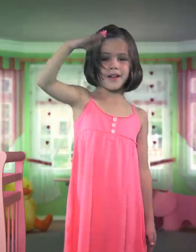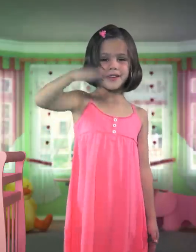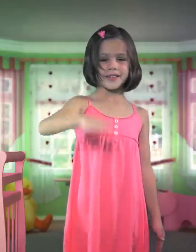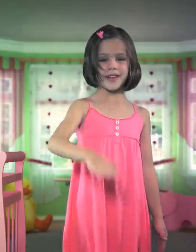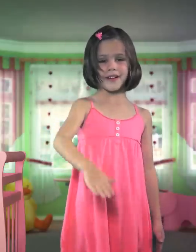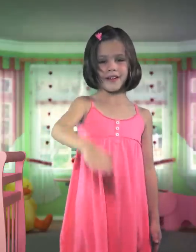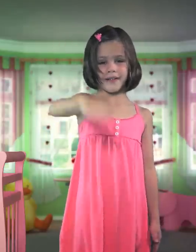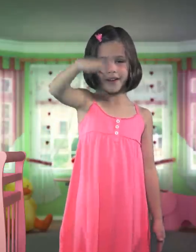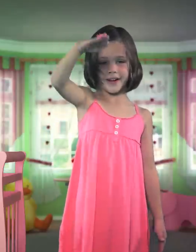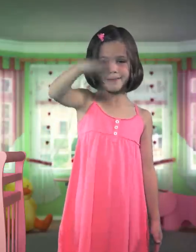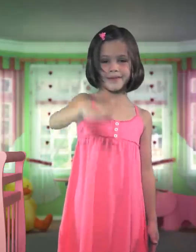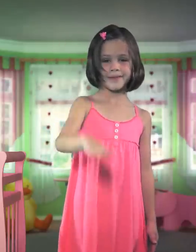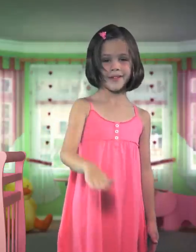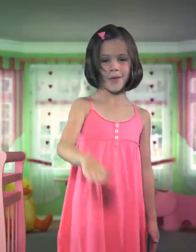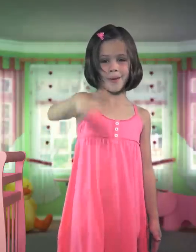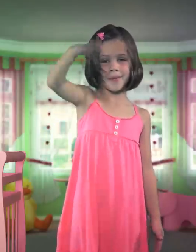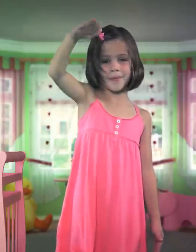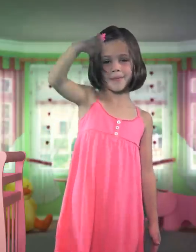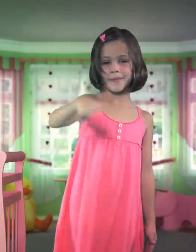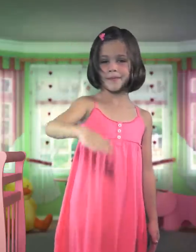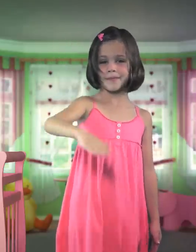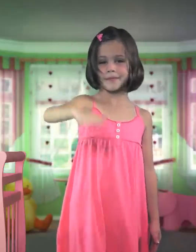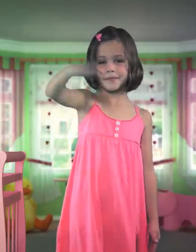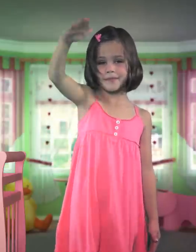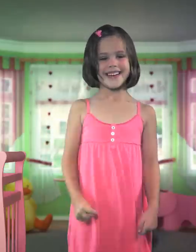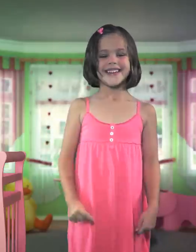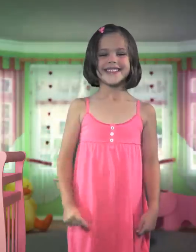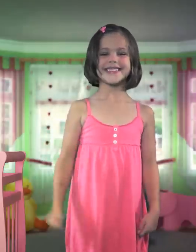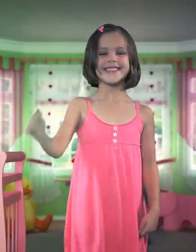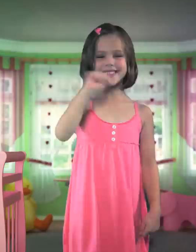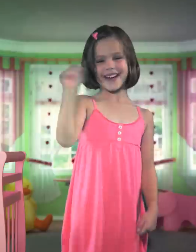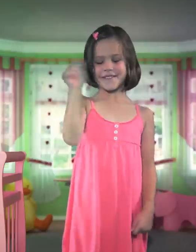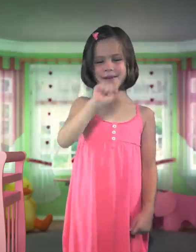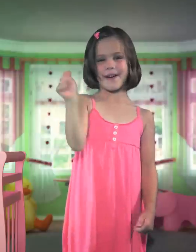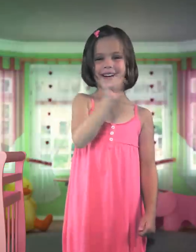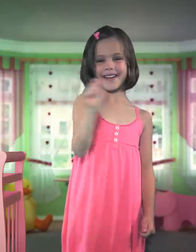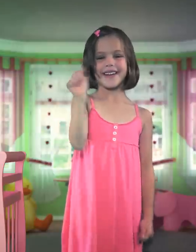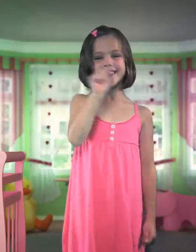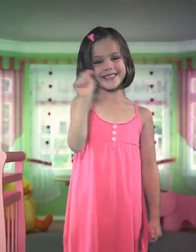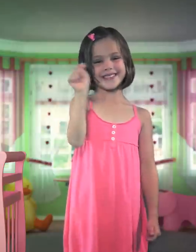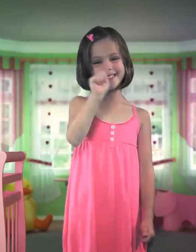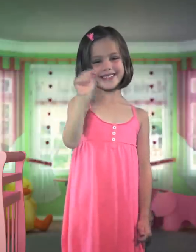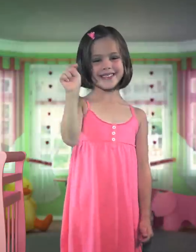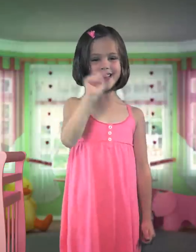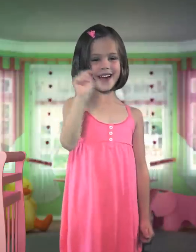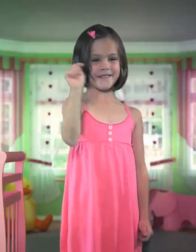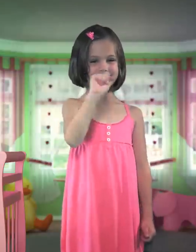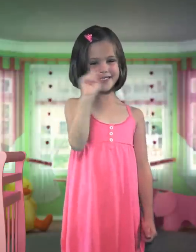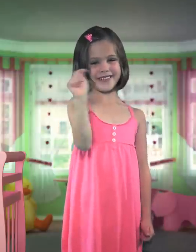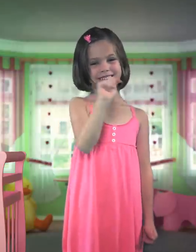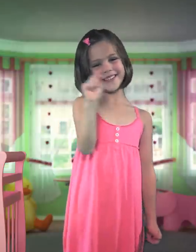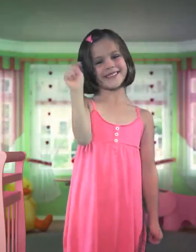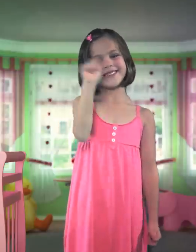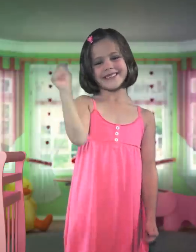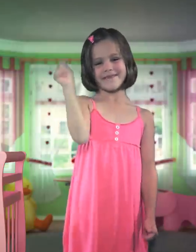Just like you're growing up. Grow up. This is the sign for potty. Just use your T hand for toilet.